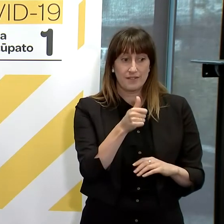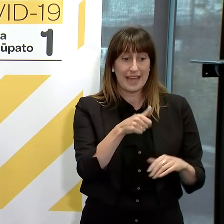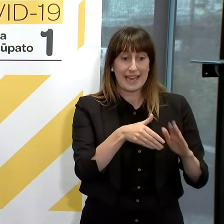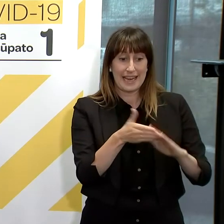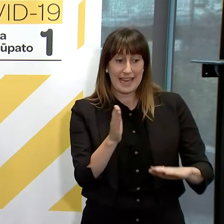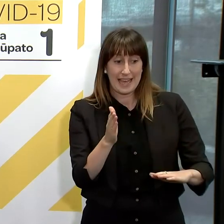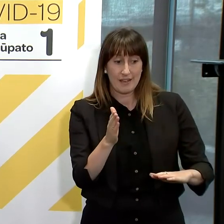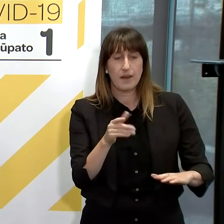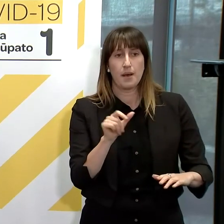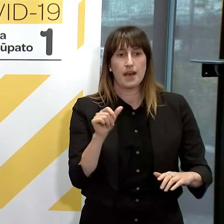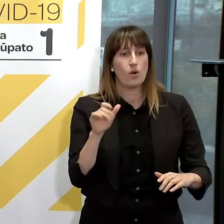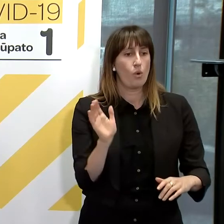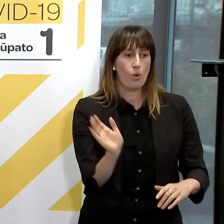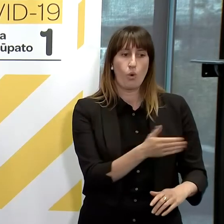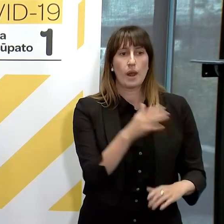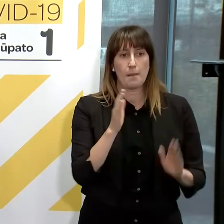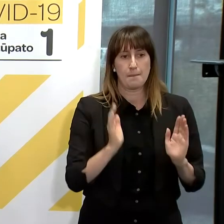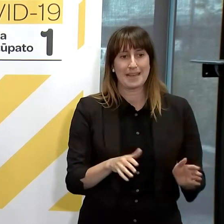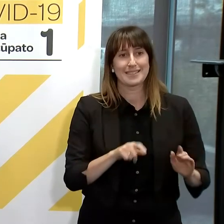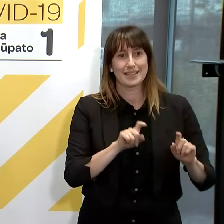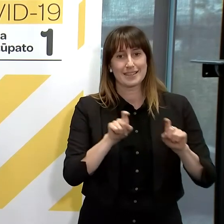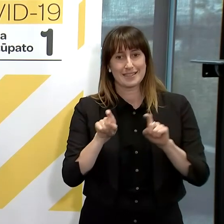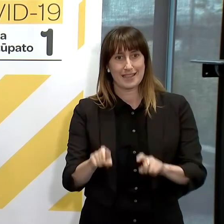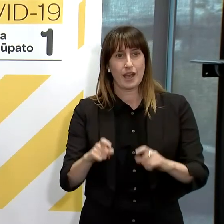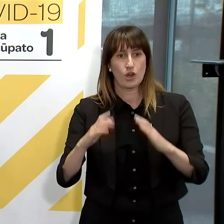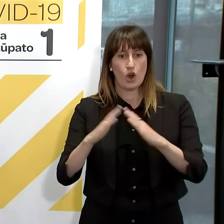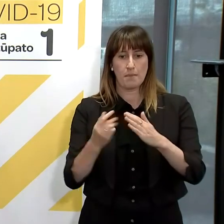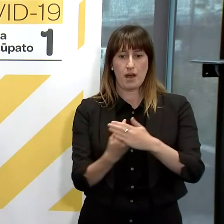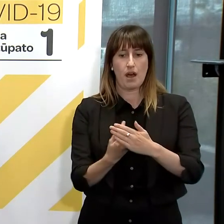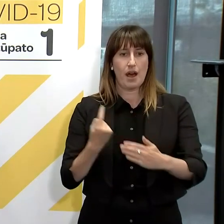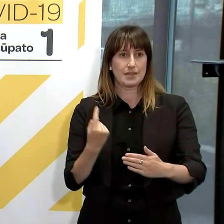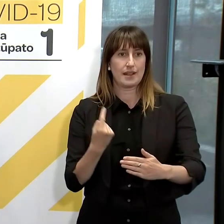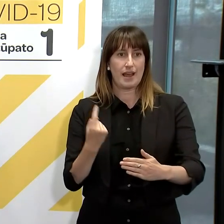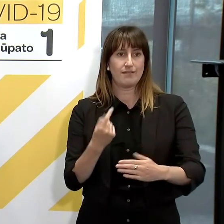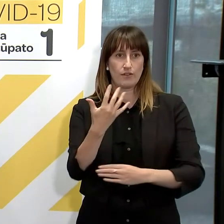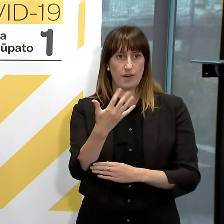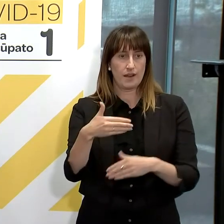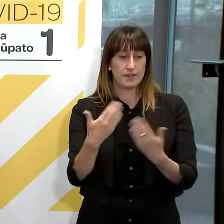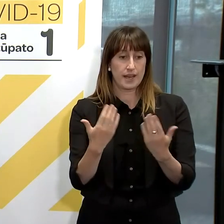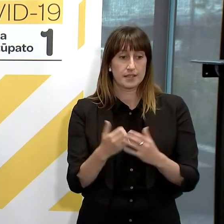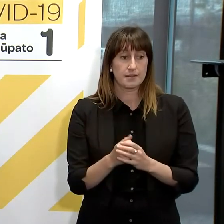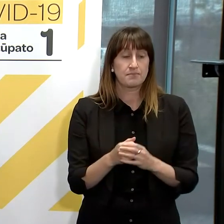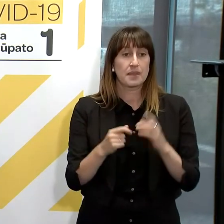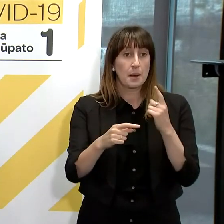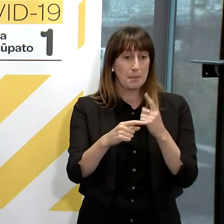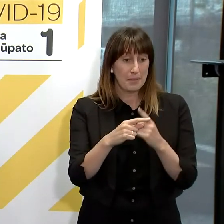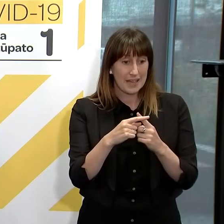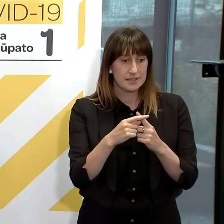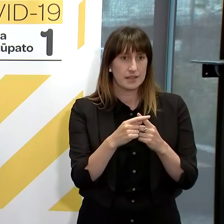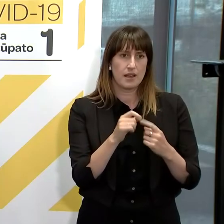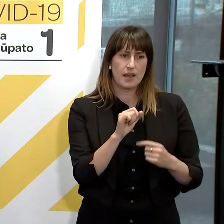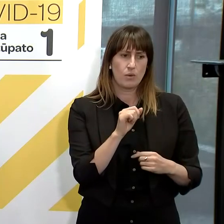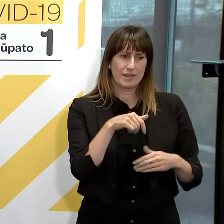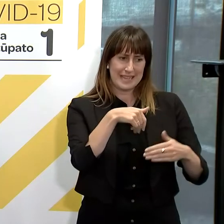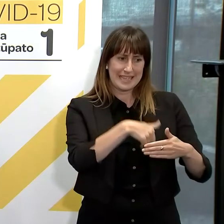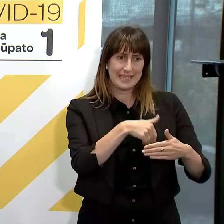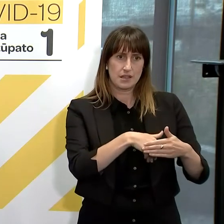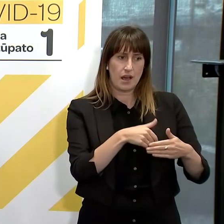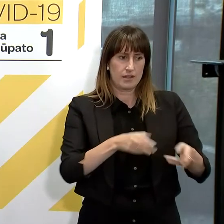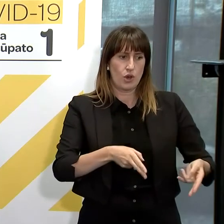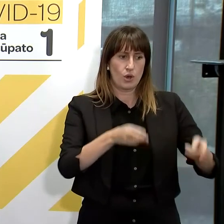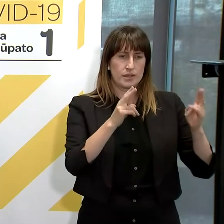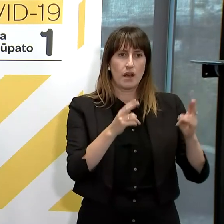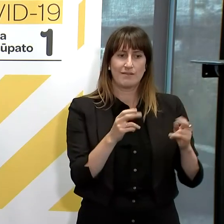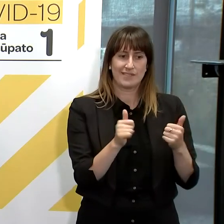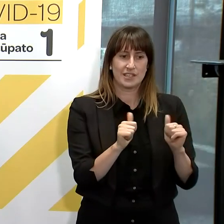As well as their routine testing on days 0, 3 and 12 while in a facility, there is a requirement